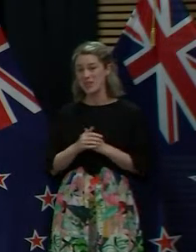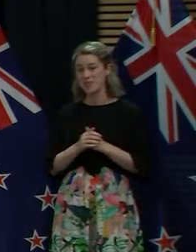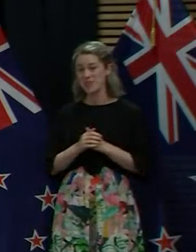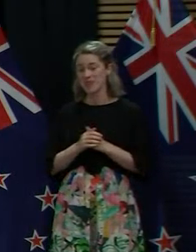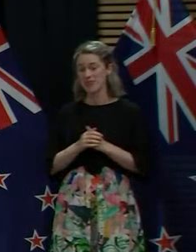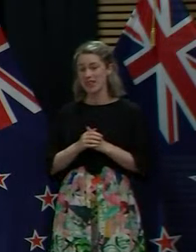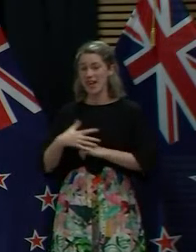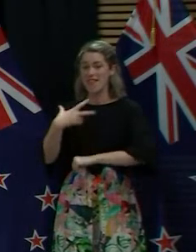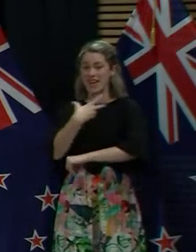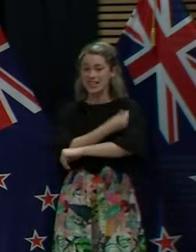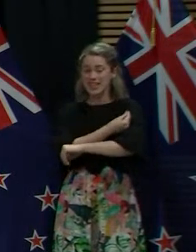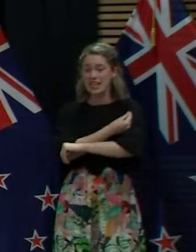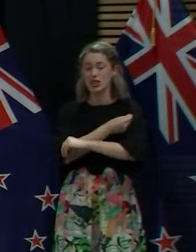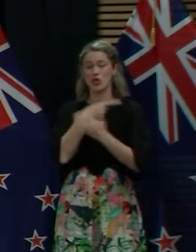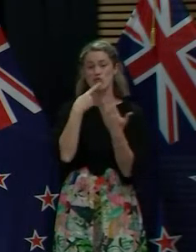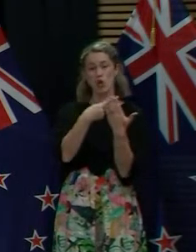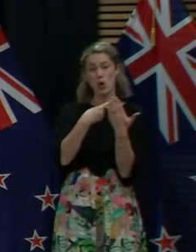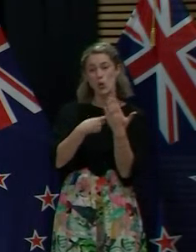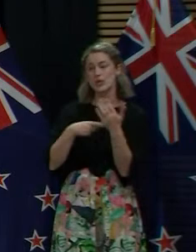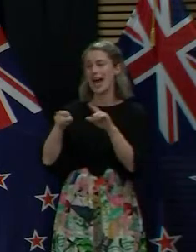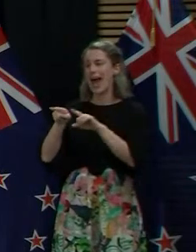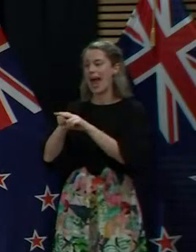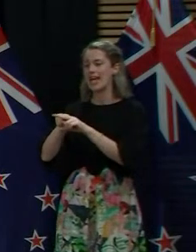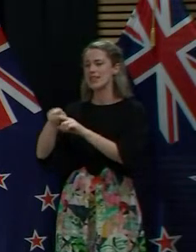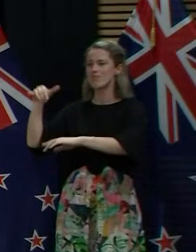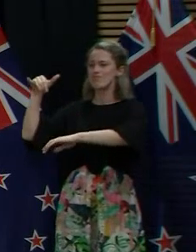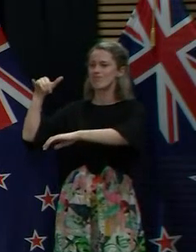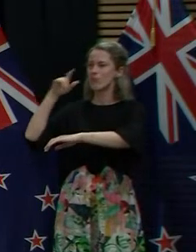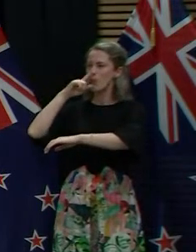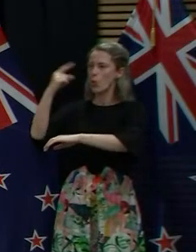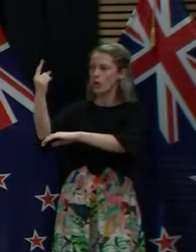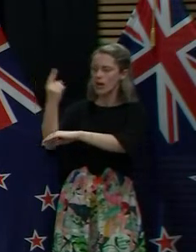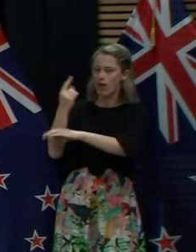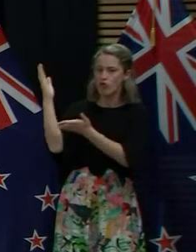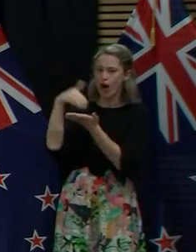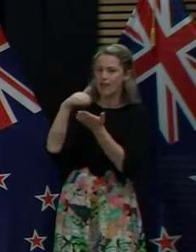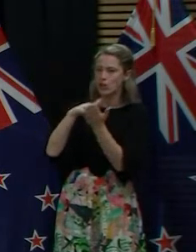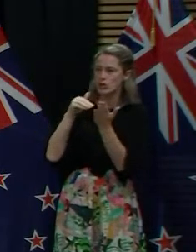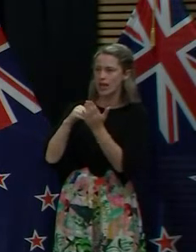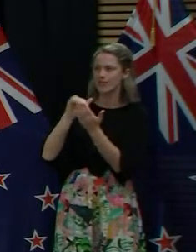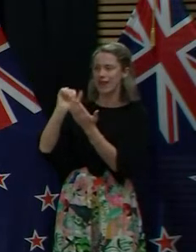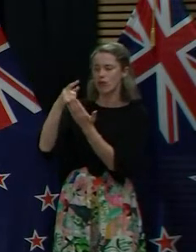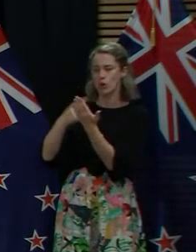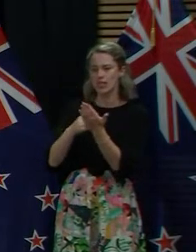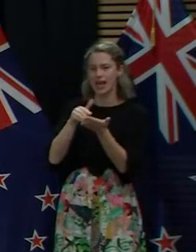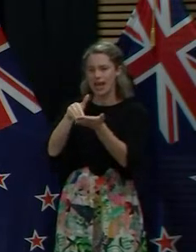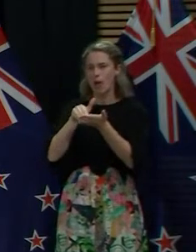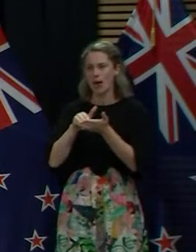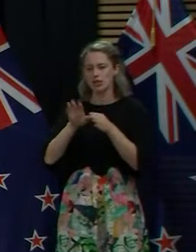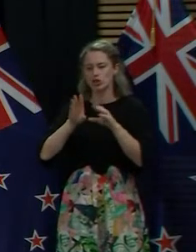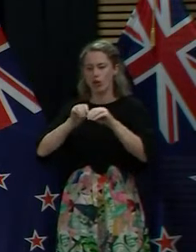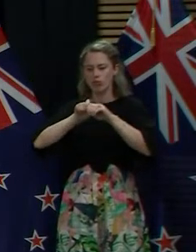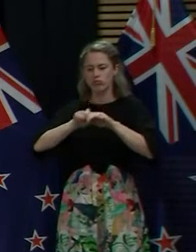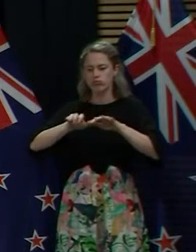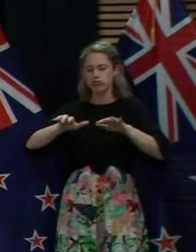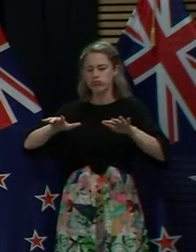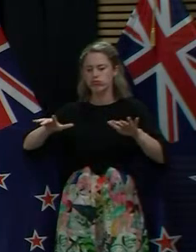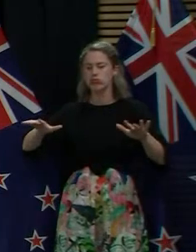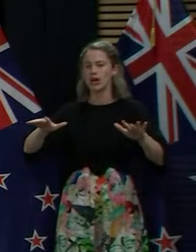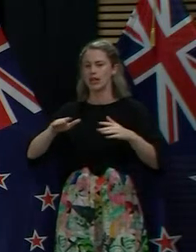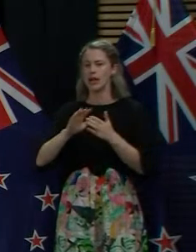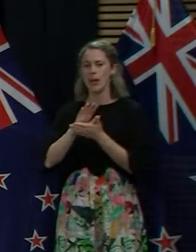restrictions, measures at the border that that help us manage and control the virus in our community so it does